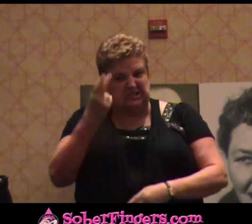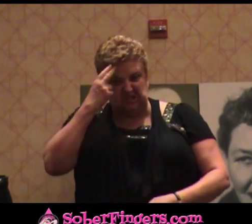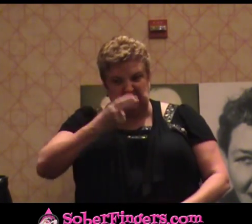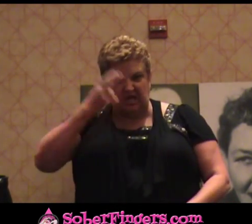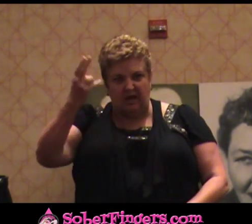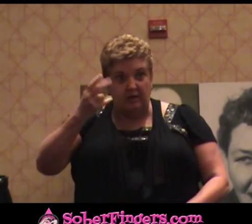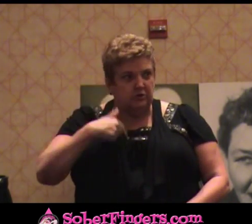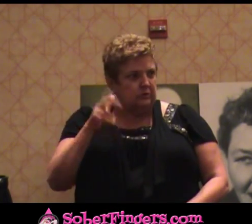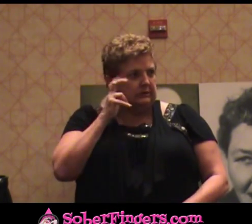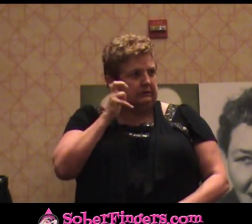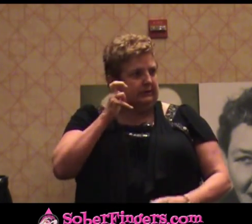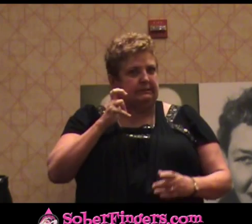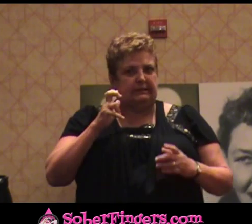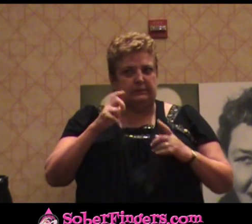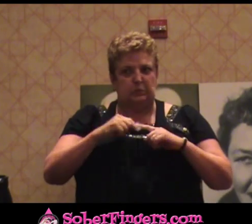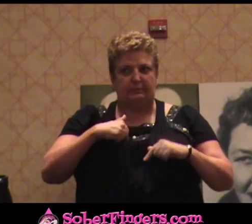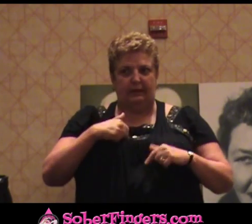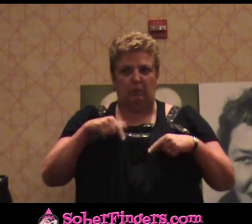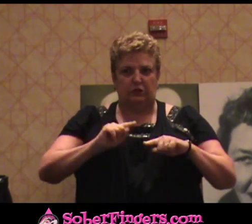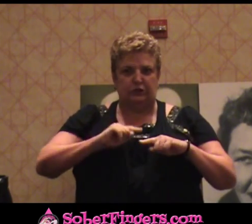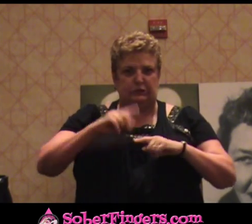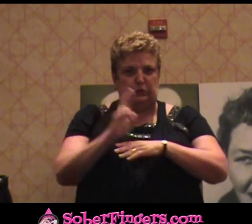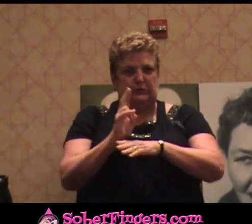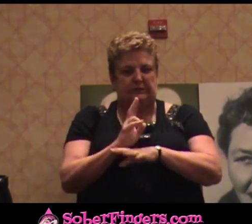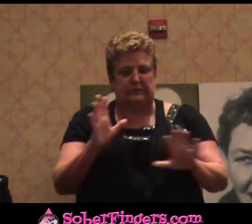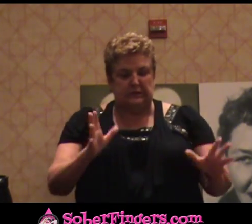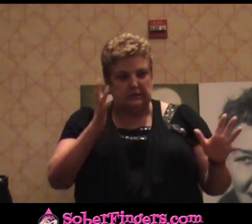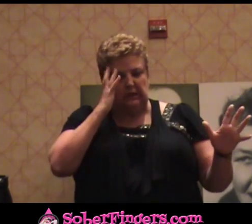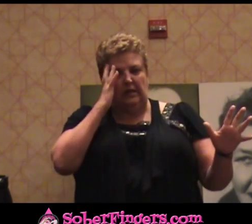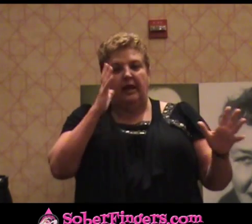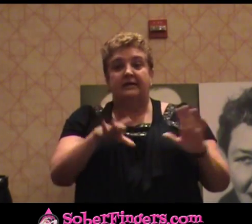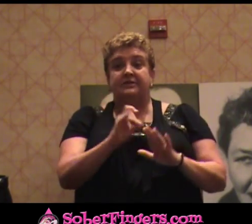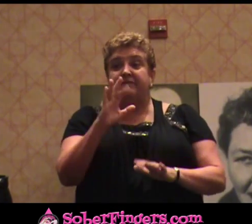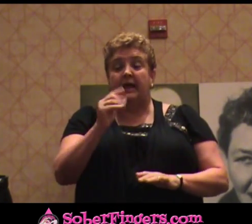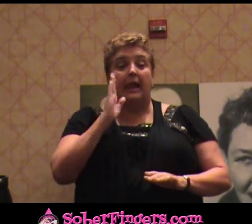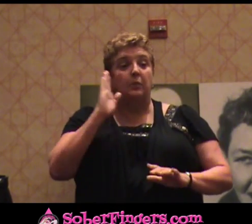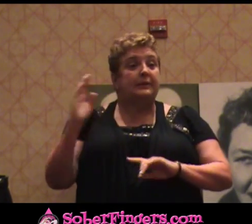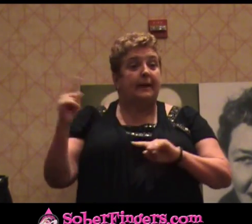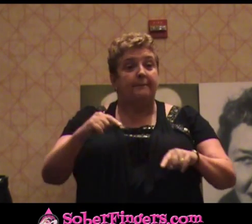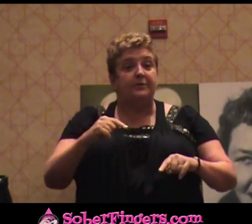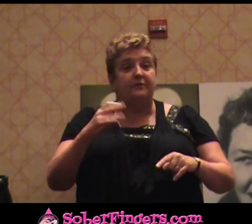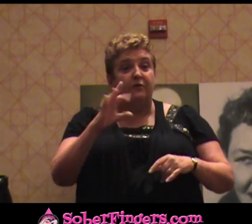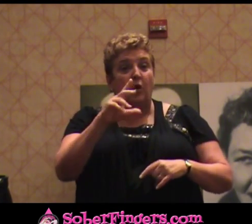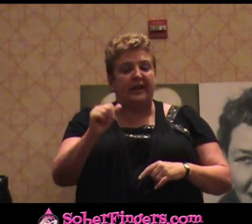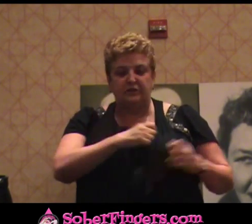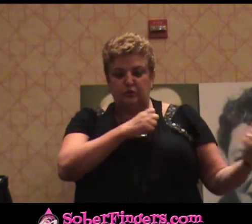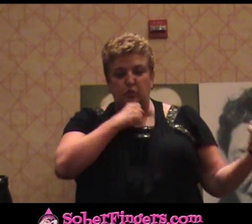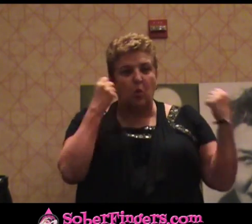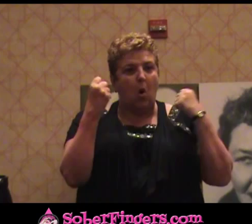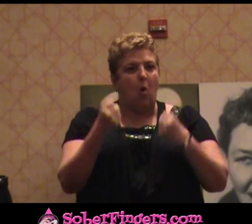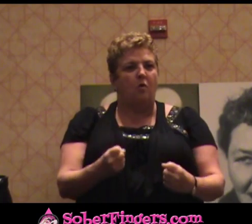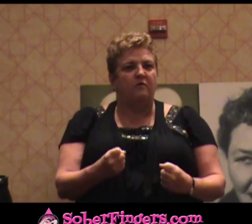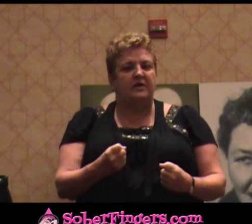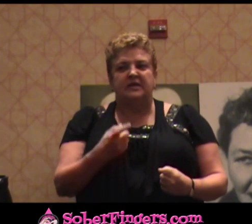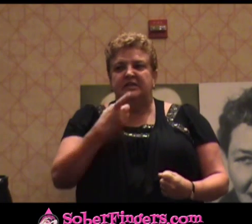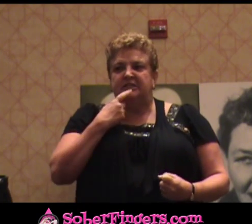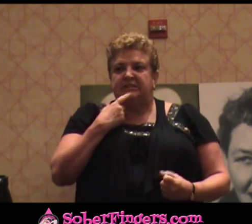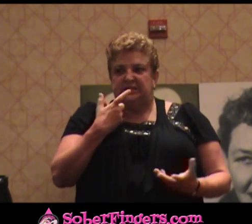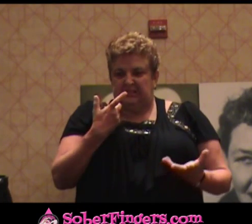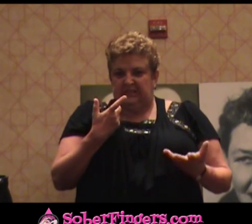me while she was getting loaded. And she found out I was coming to Florida, and she drove out and asked them to clean her up. She showed up at some clubhouse